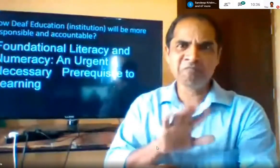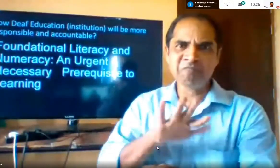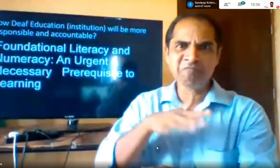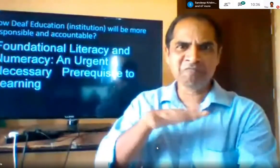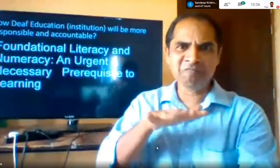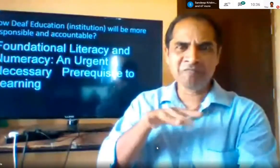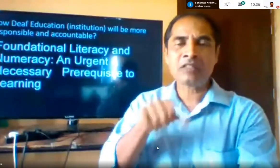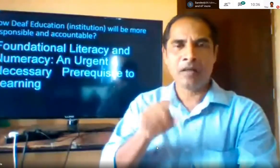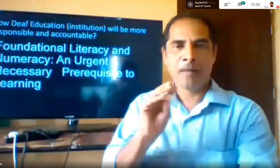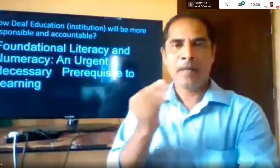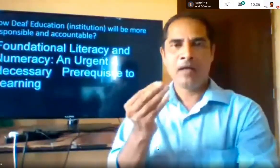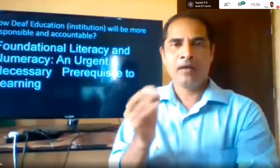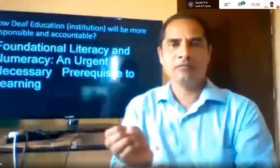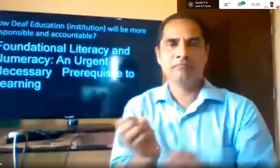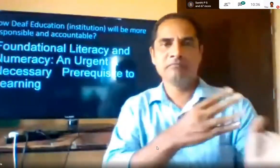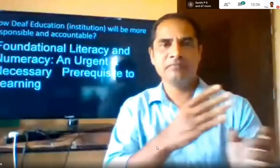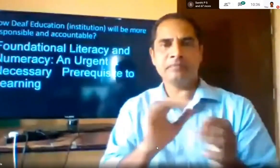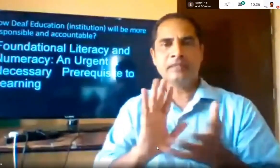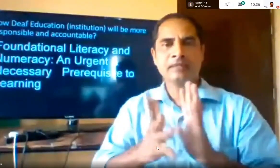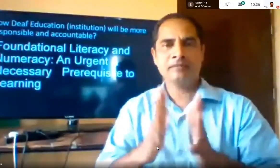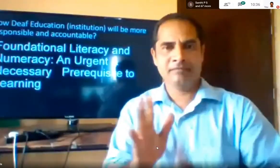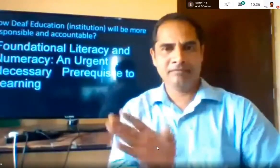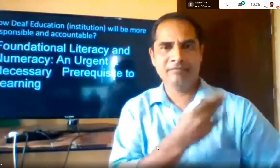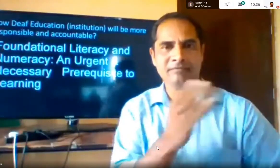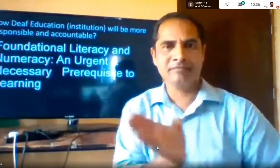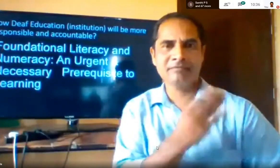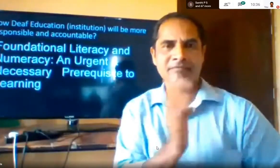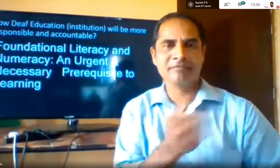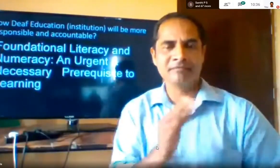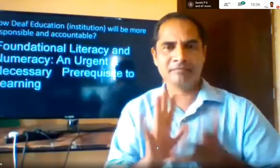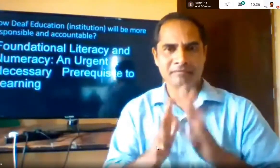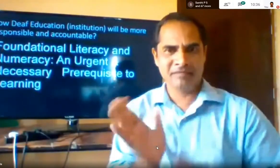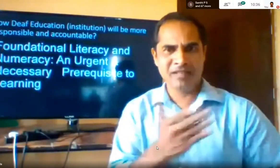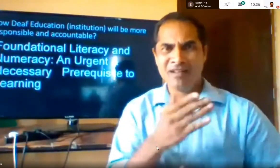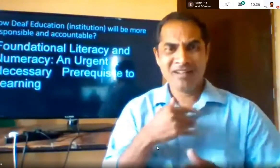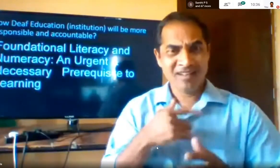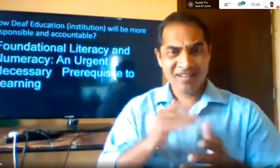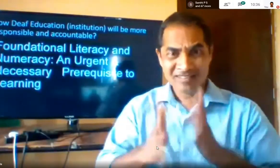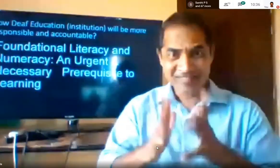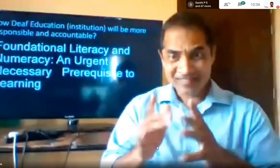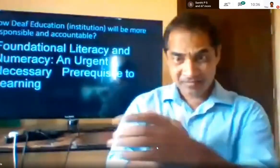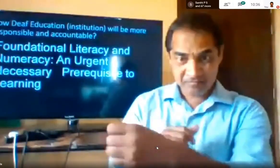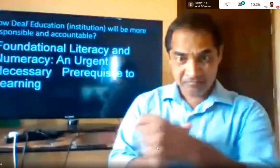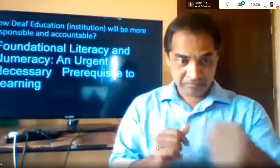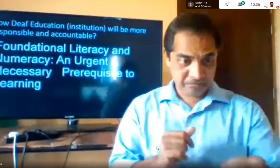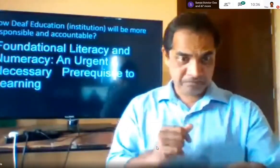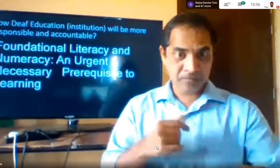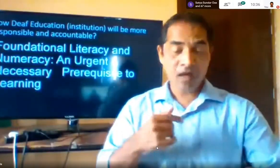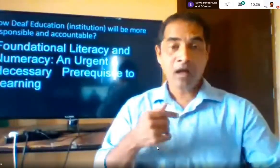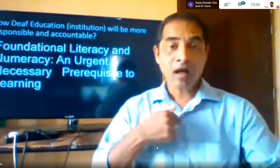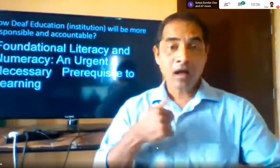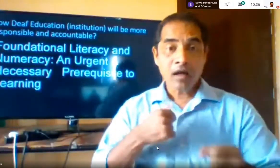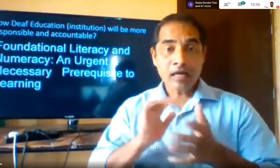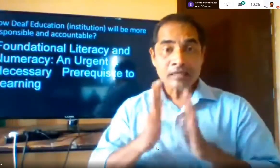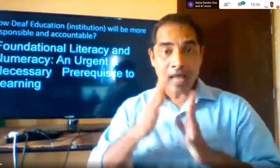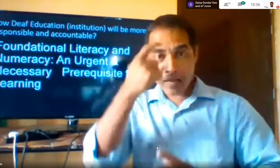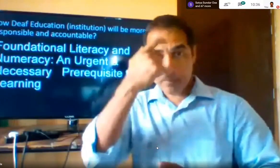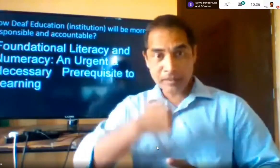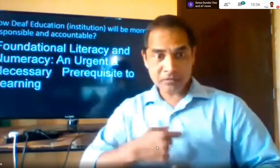So before we have to test, like if the child is ready to sign, we can teach them